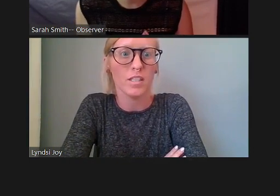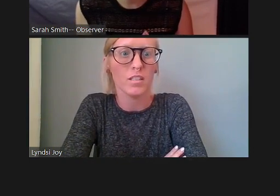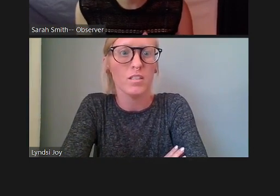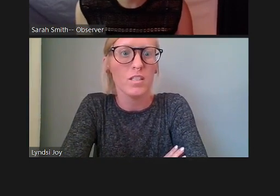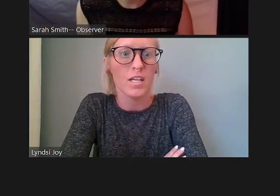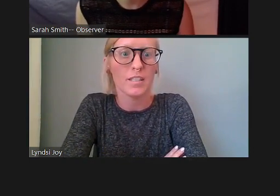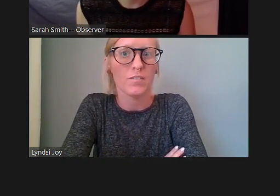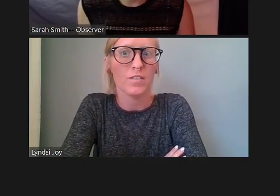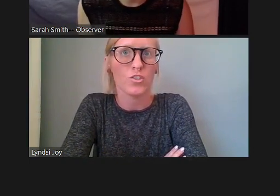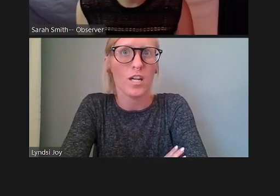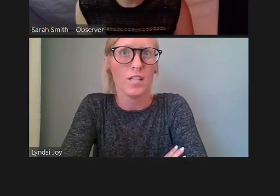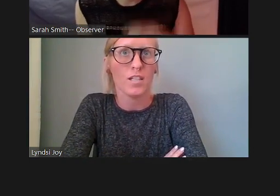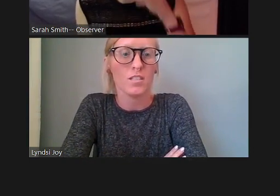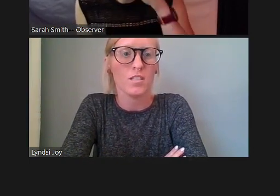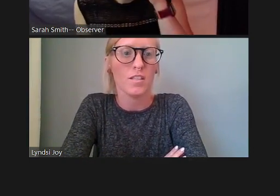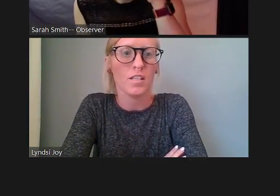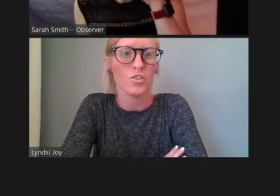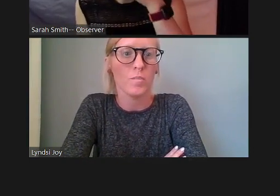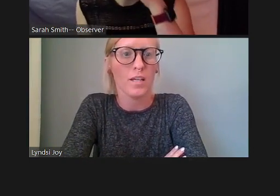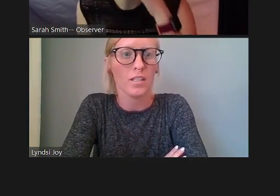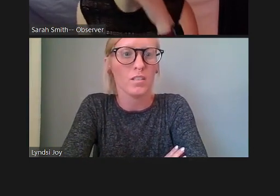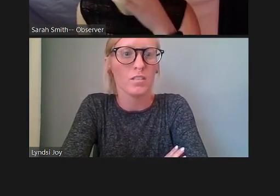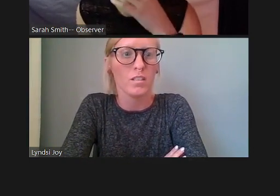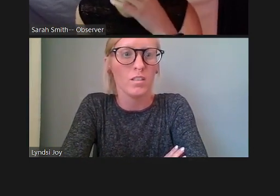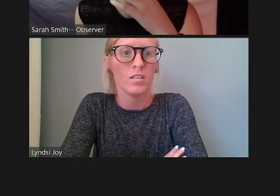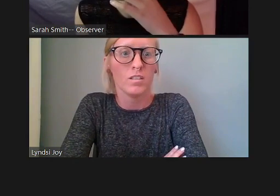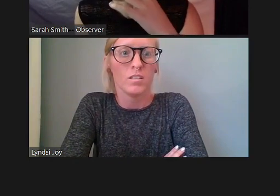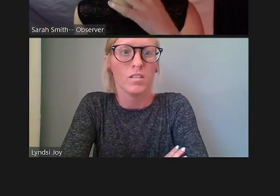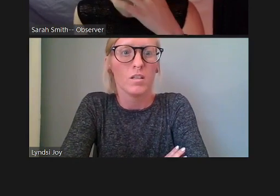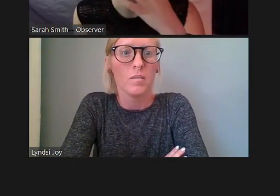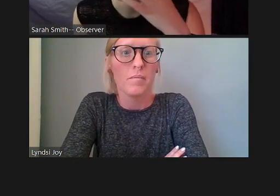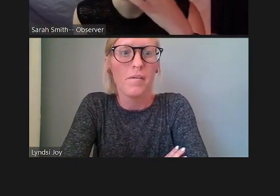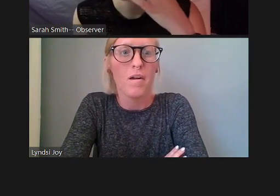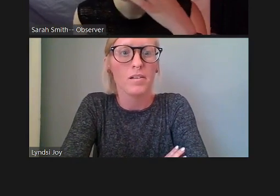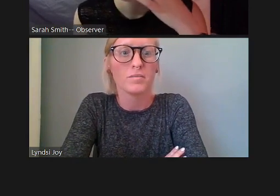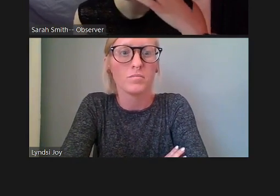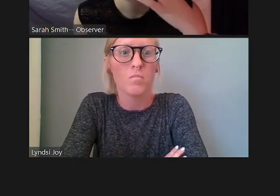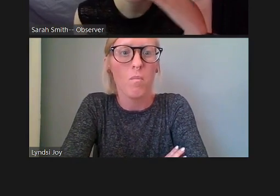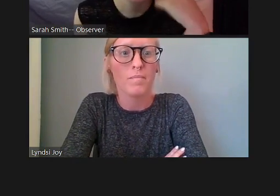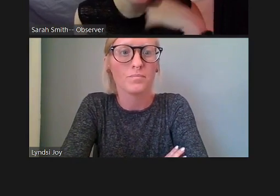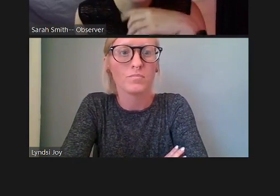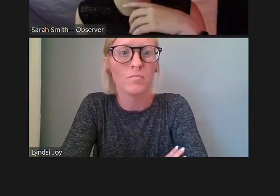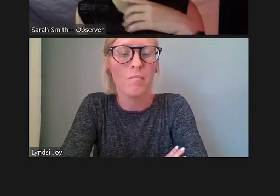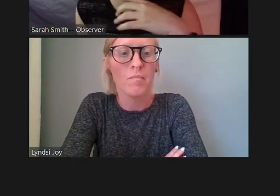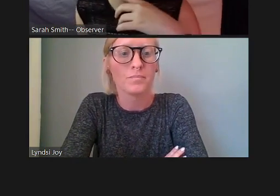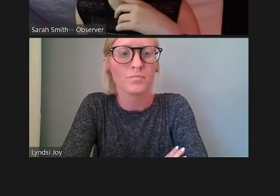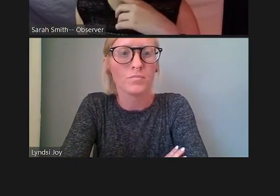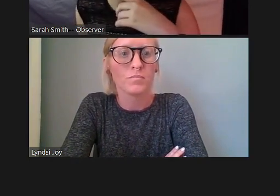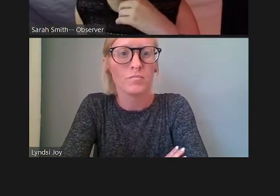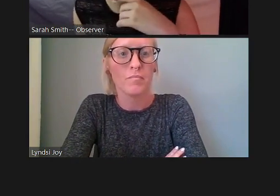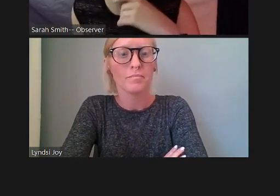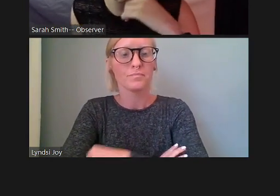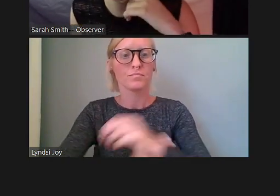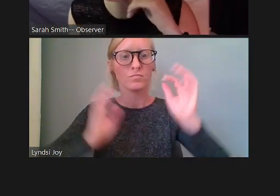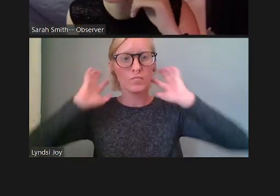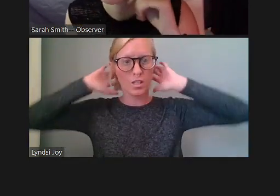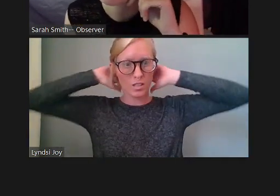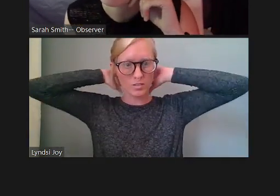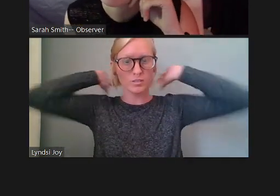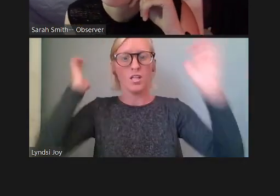in and like finish that sentence, and then I'll jump back in. Okay. you want any feeds in the chat?